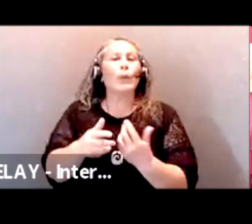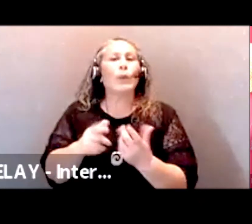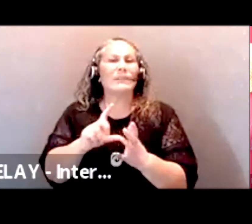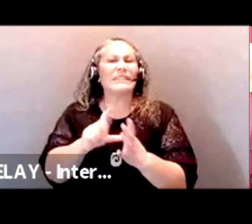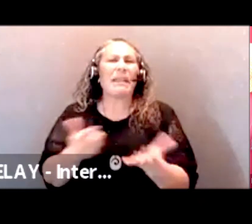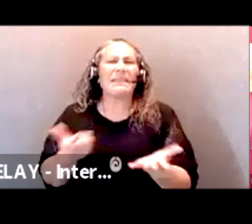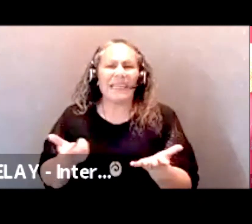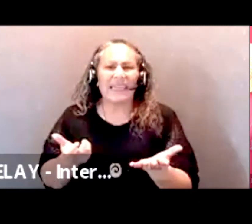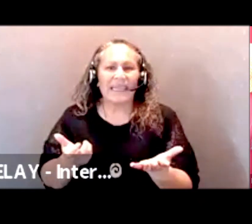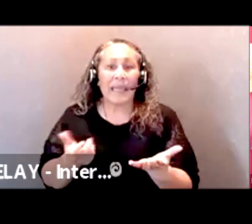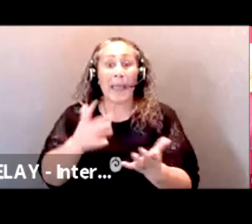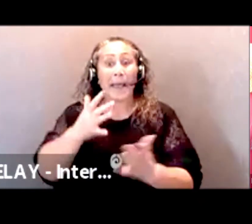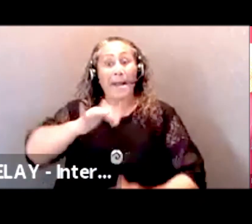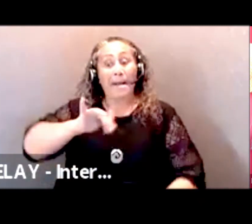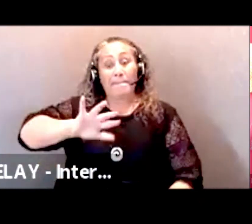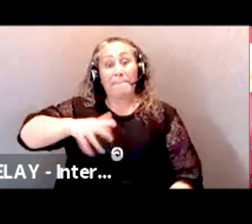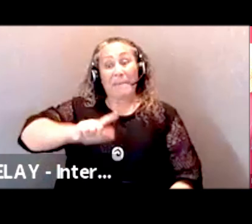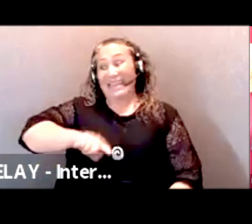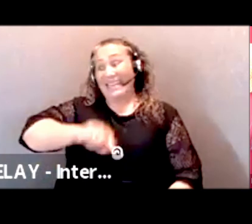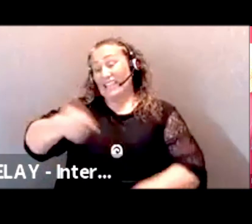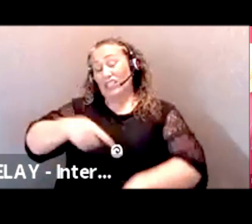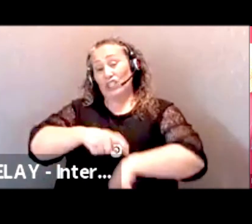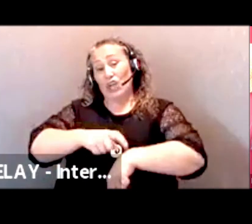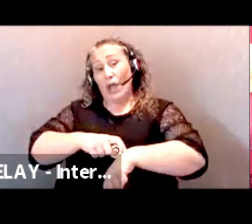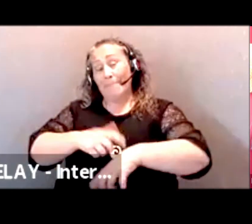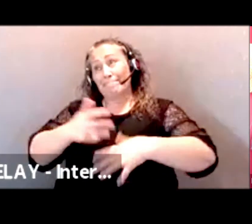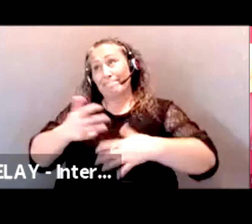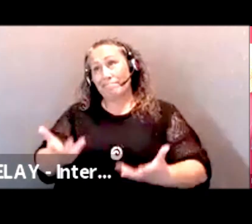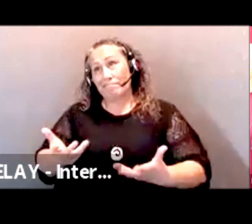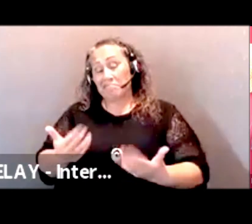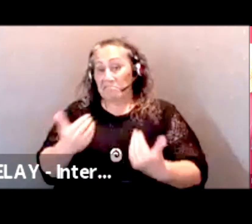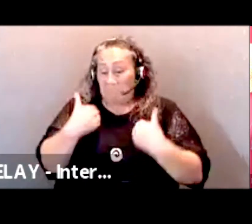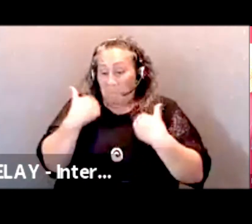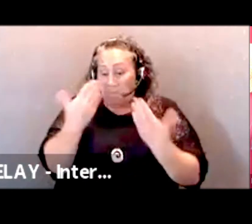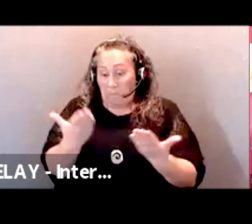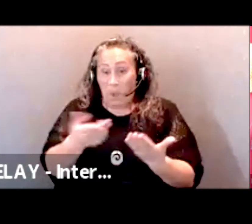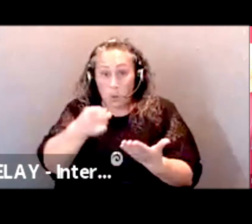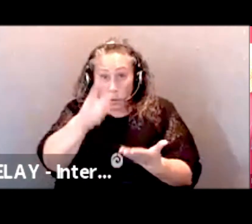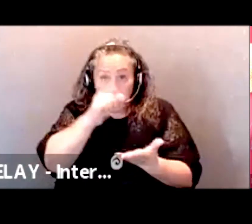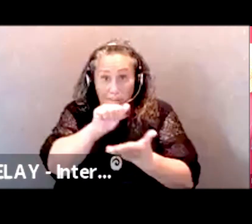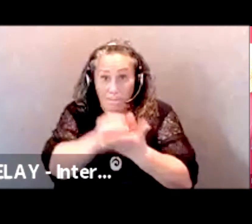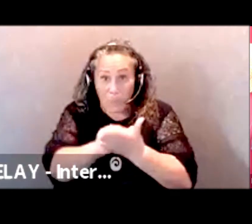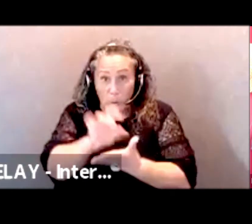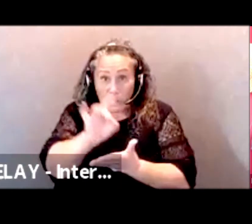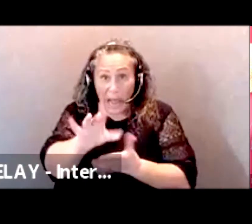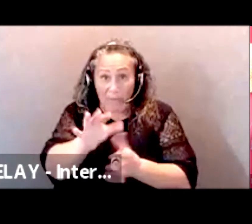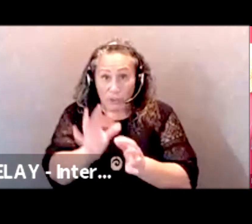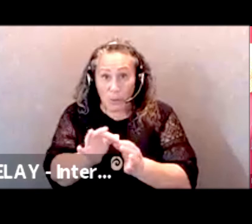I think maybe next time, I don't know if you can book the interpreter to take with